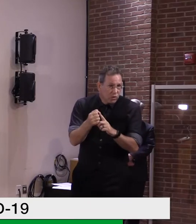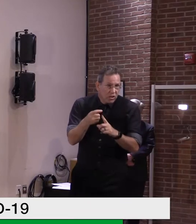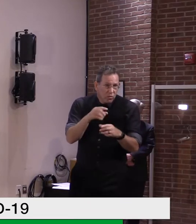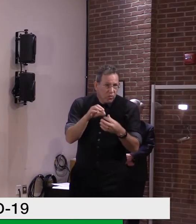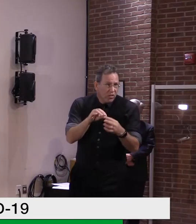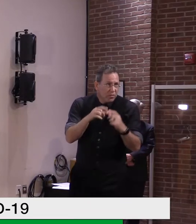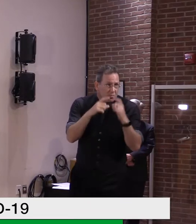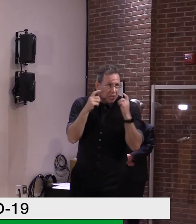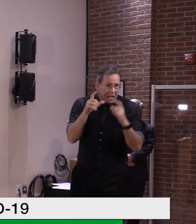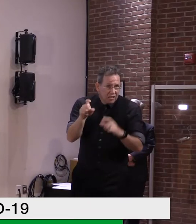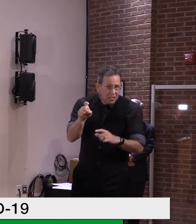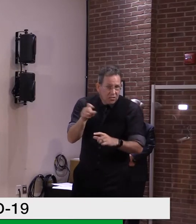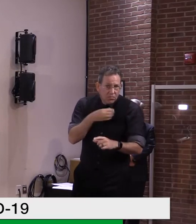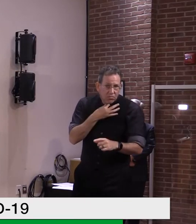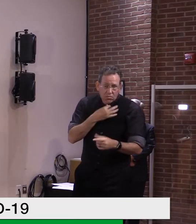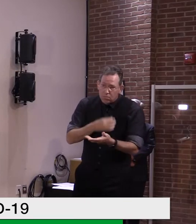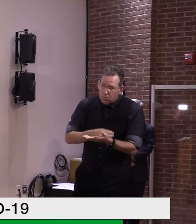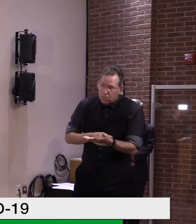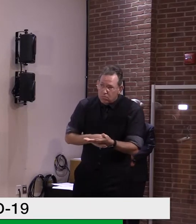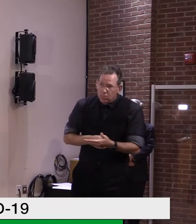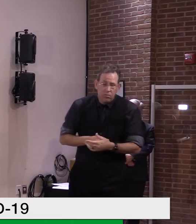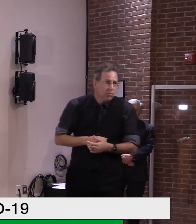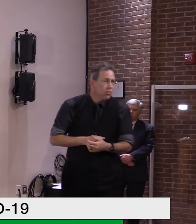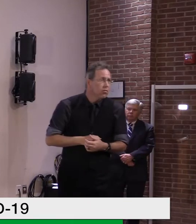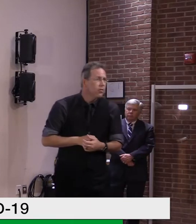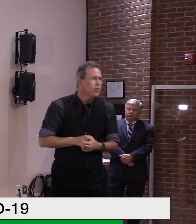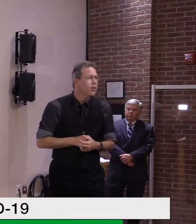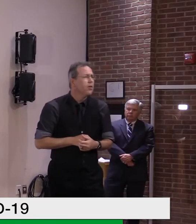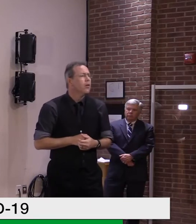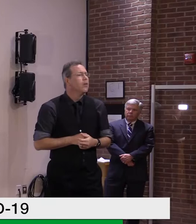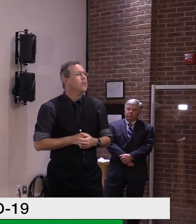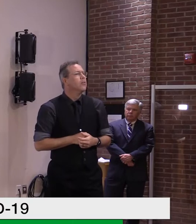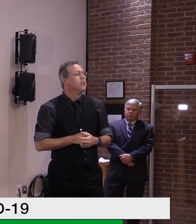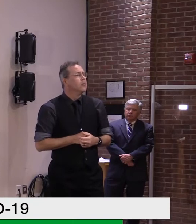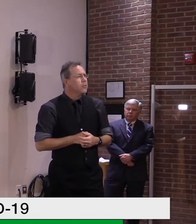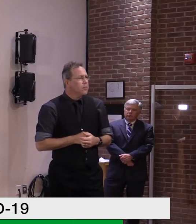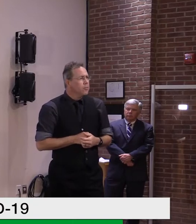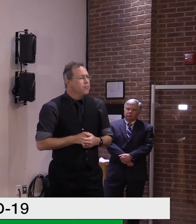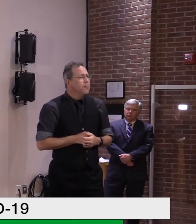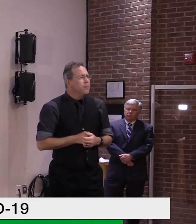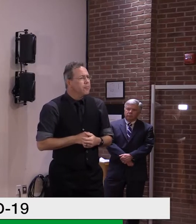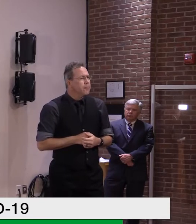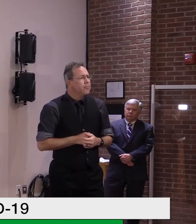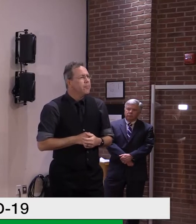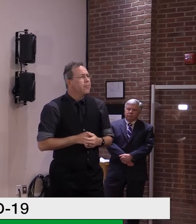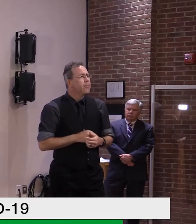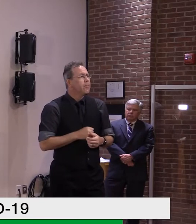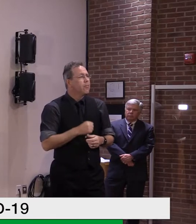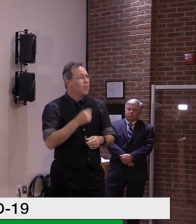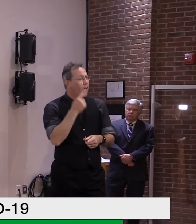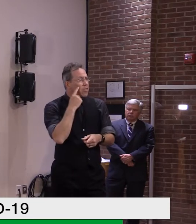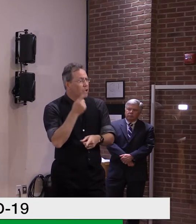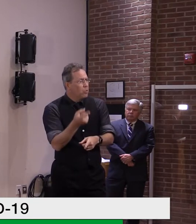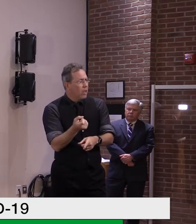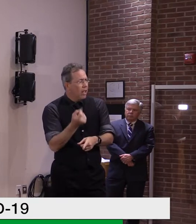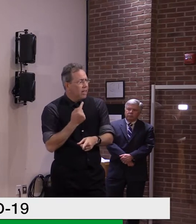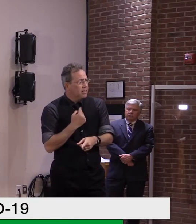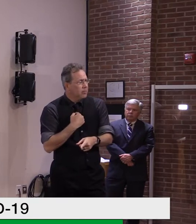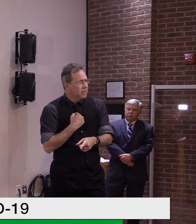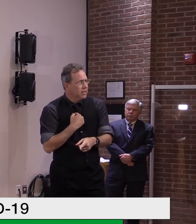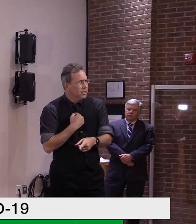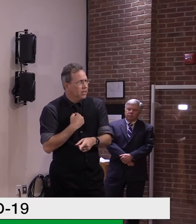what your just question before he got suspended or anything? Yeah. What I had understood your question to be was for